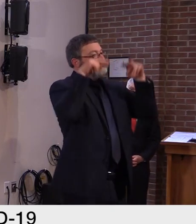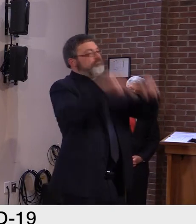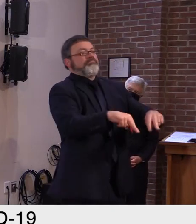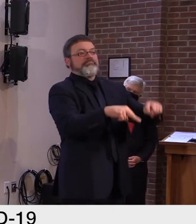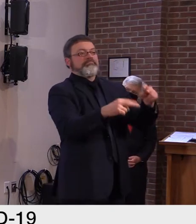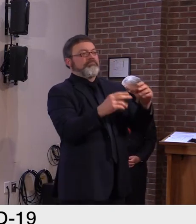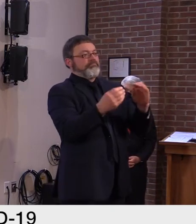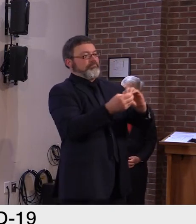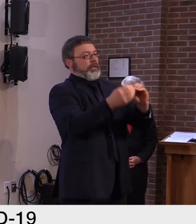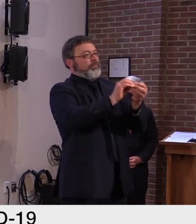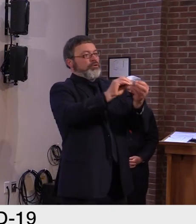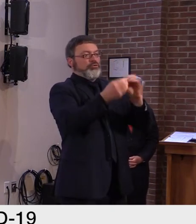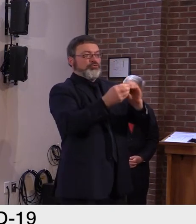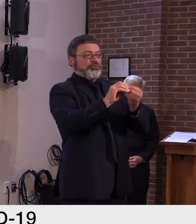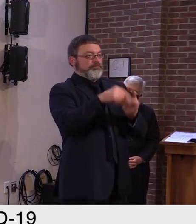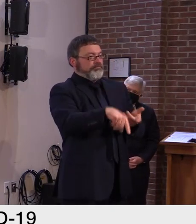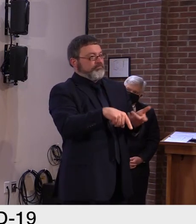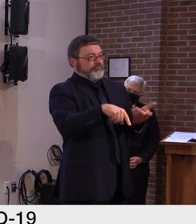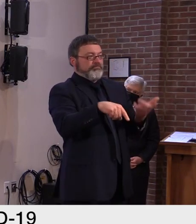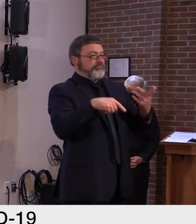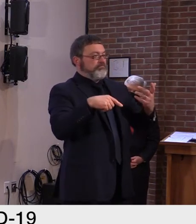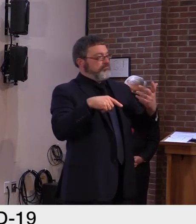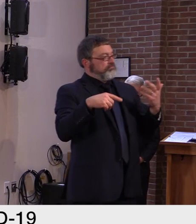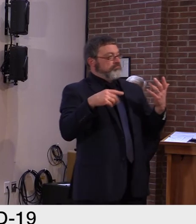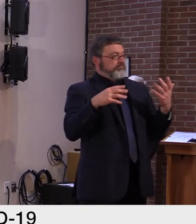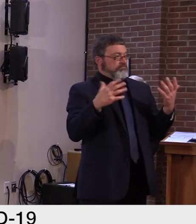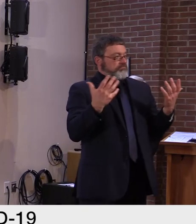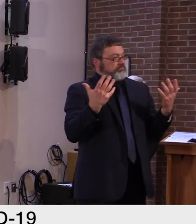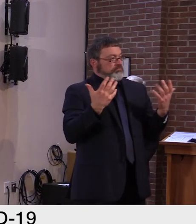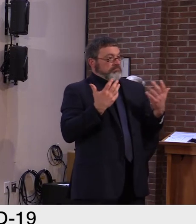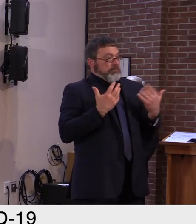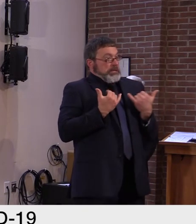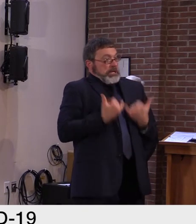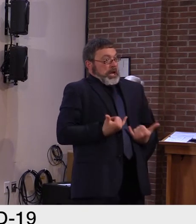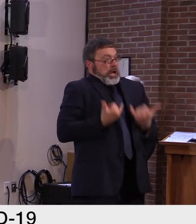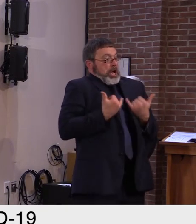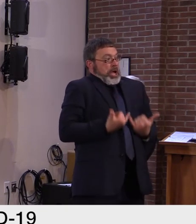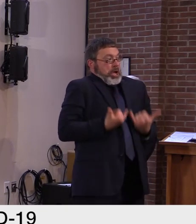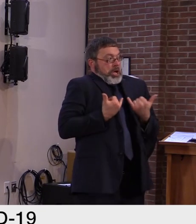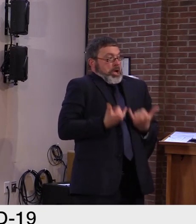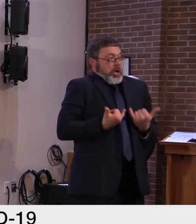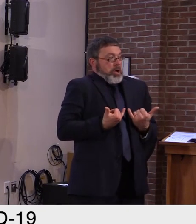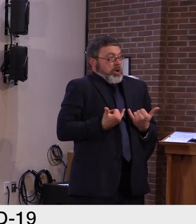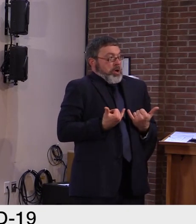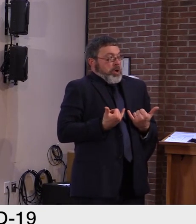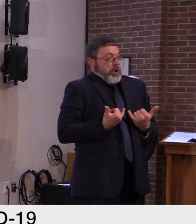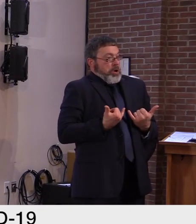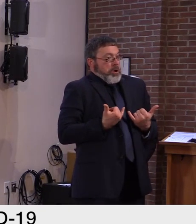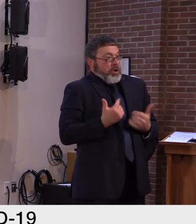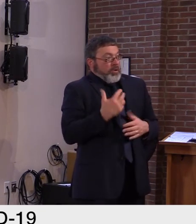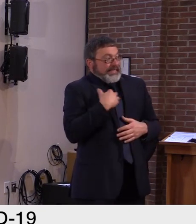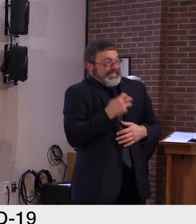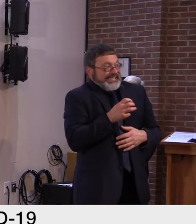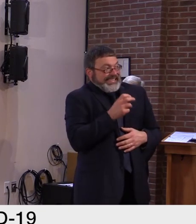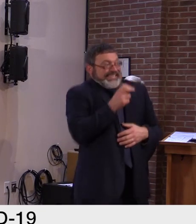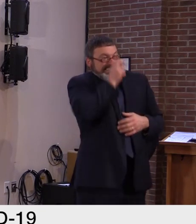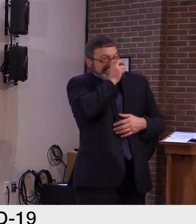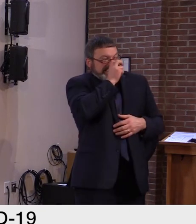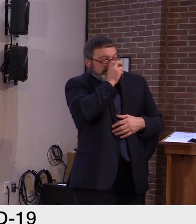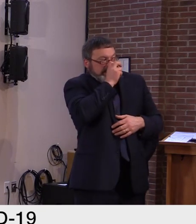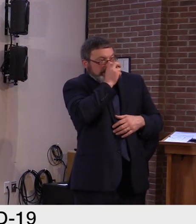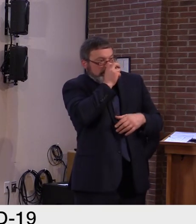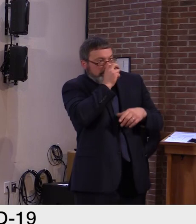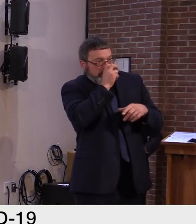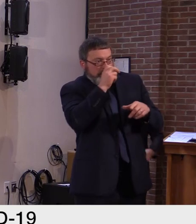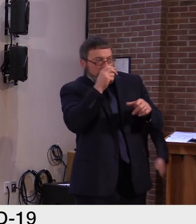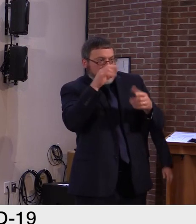measures, the steps we're taking today are because of the data that we're seeing. And we're targeting the areas that we